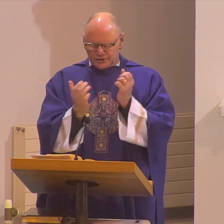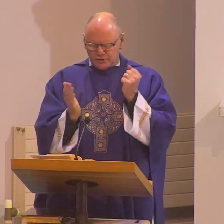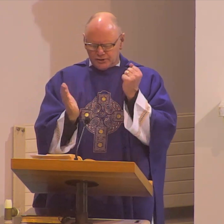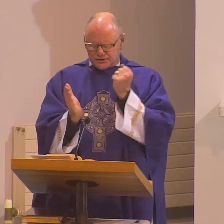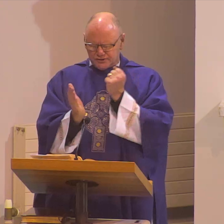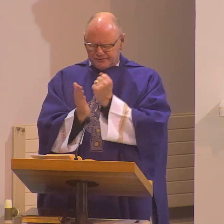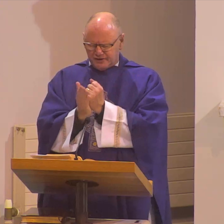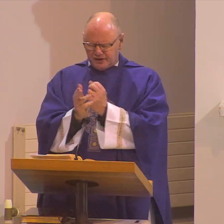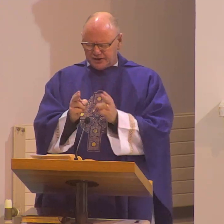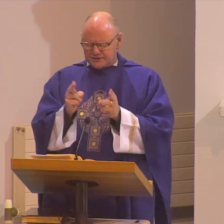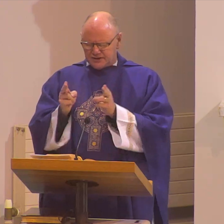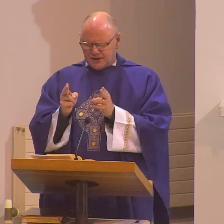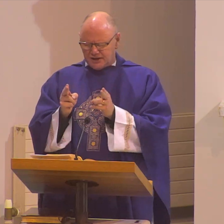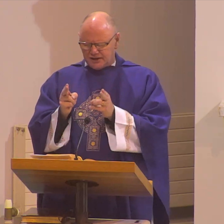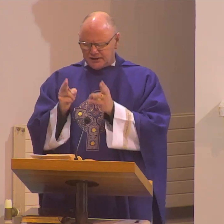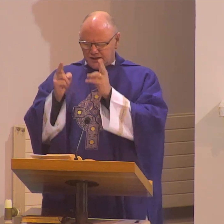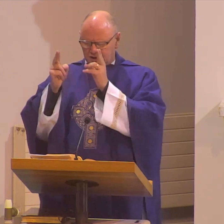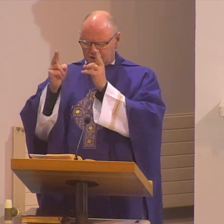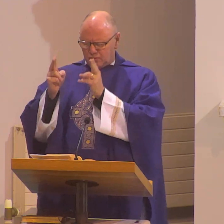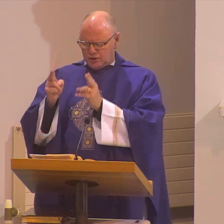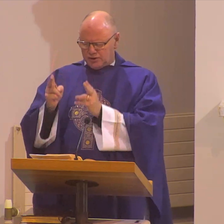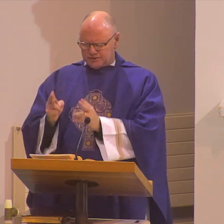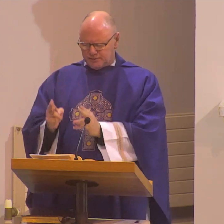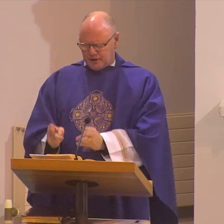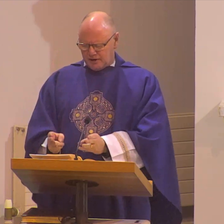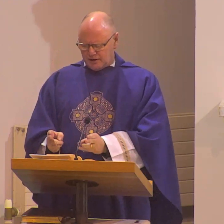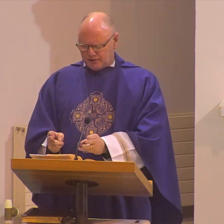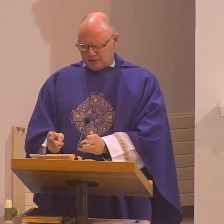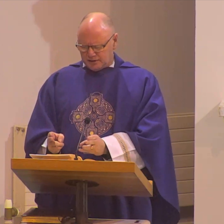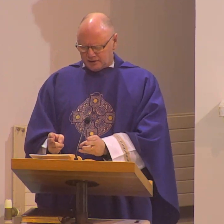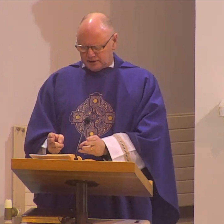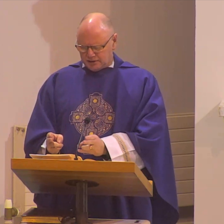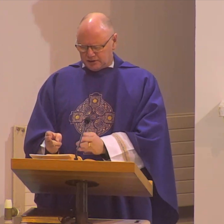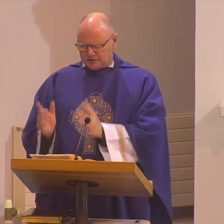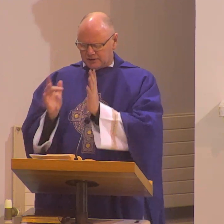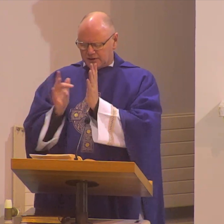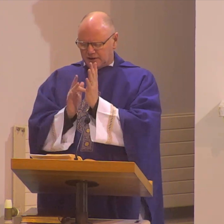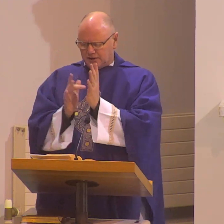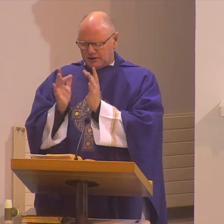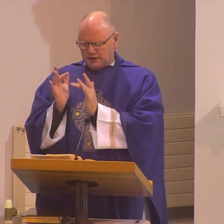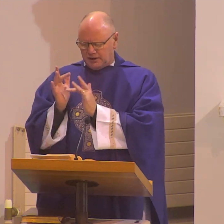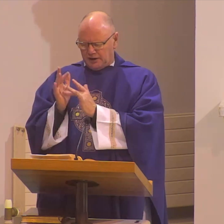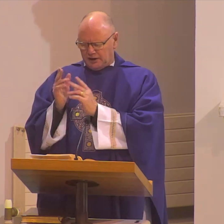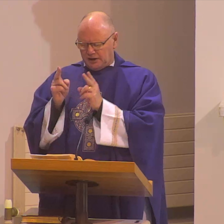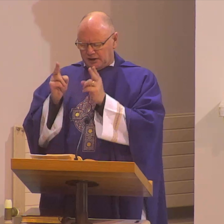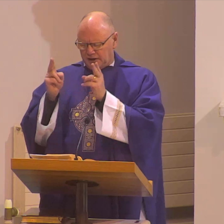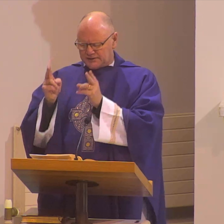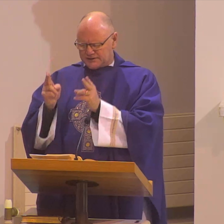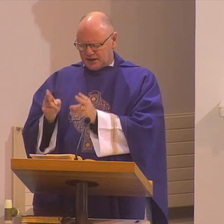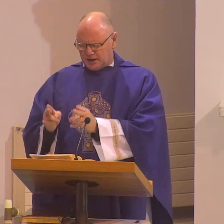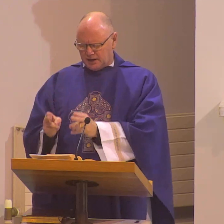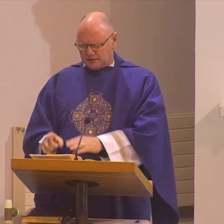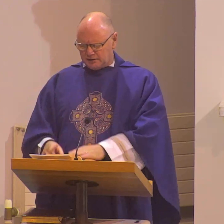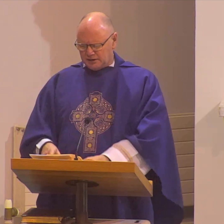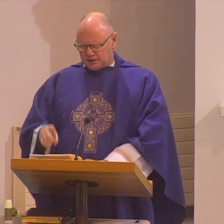was crucified, died, and was buried. He